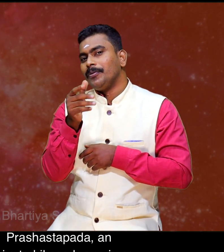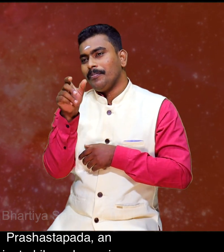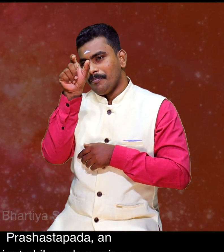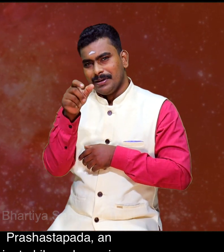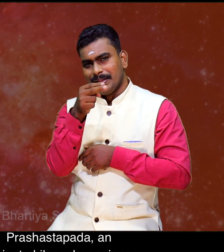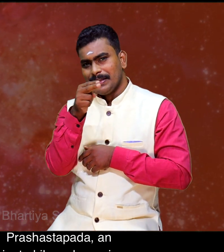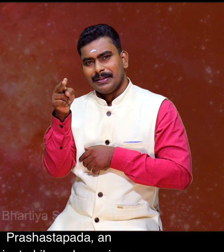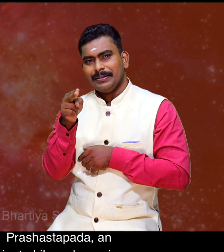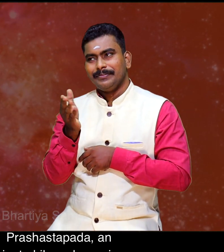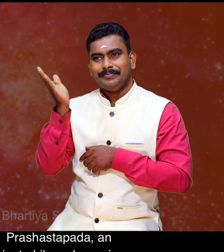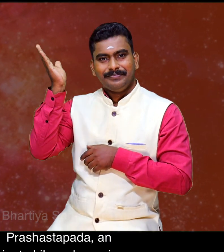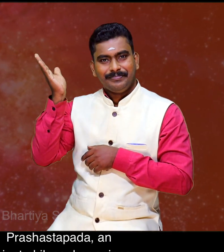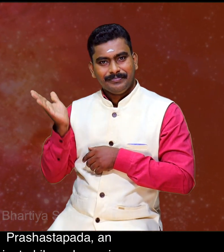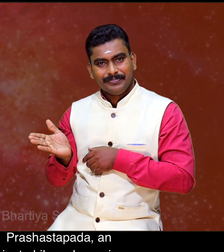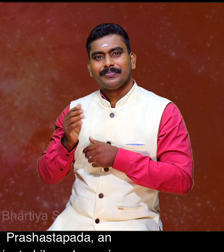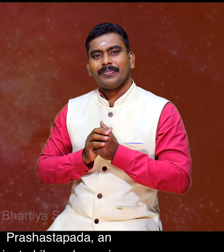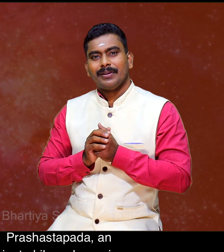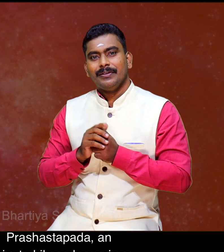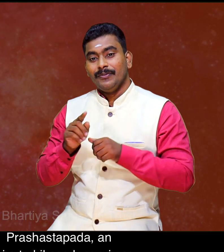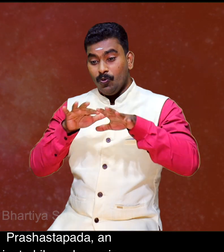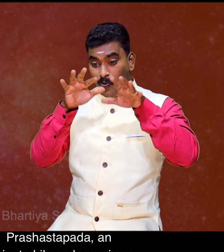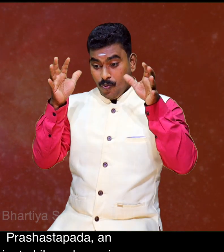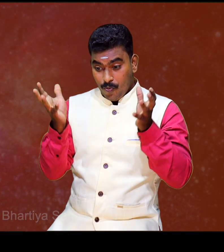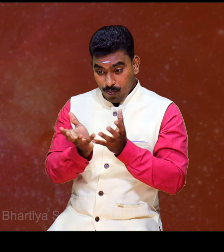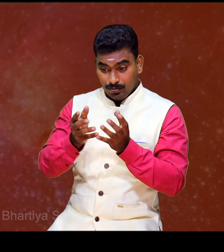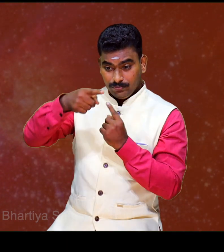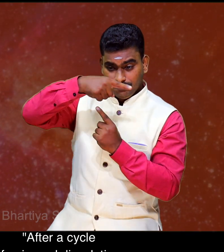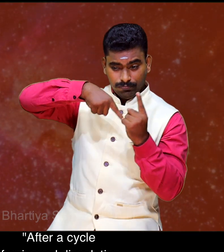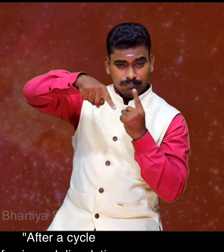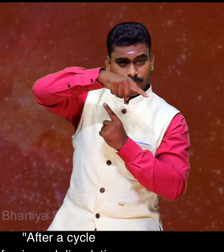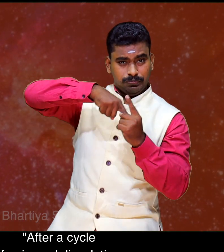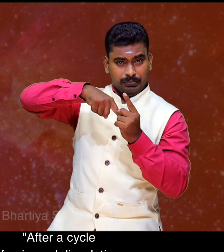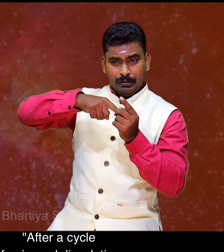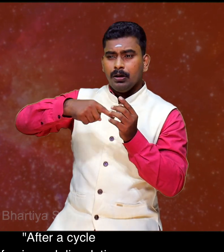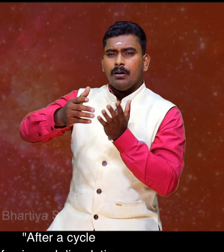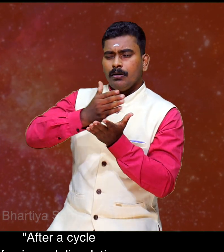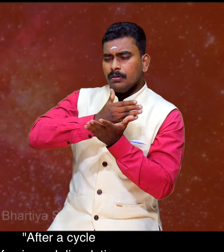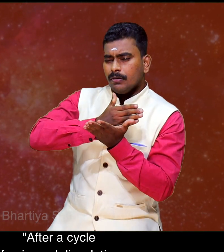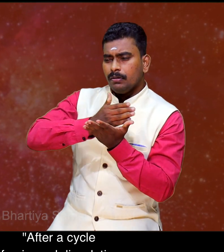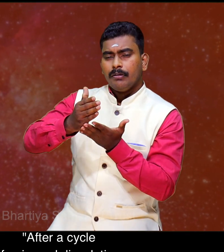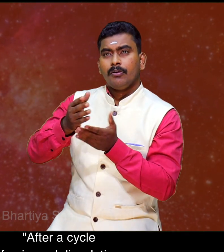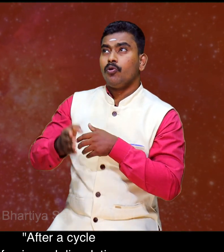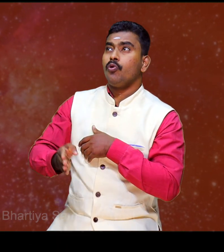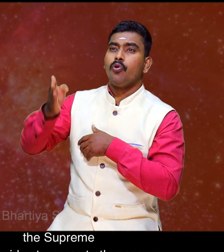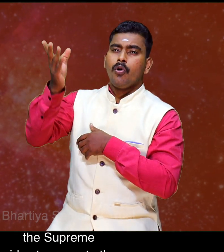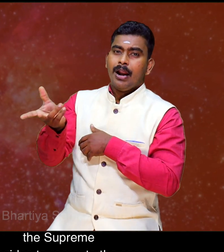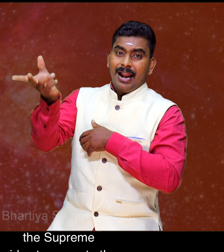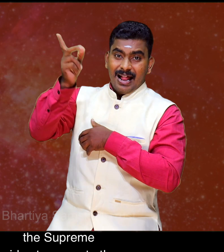Prashastapada, an ancient philosopher, opines that after a cycle of universal dissolution, the Supreme